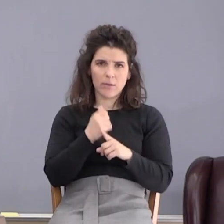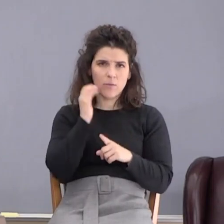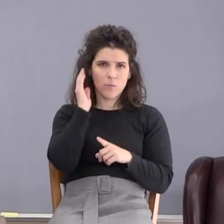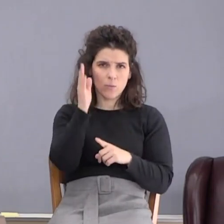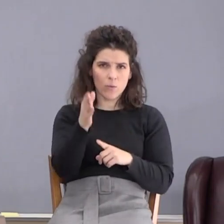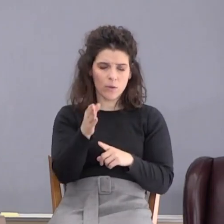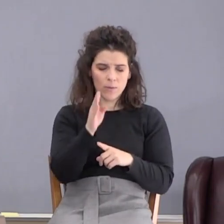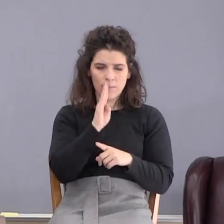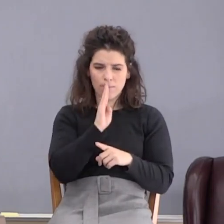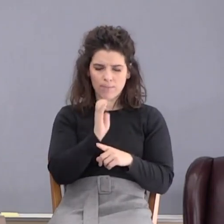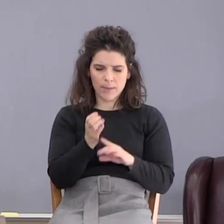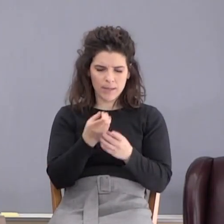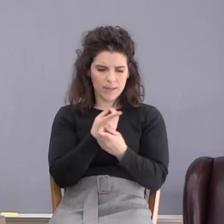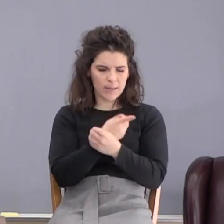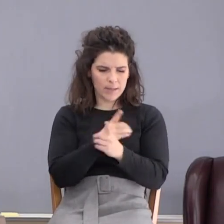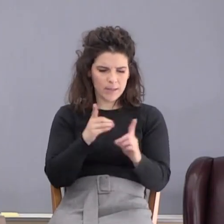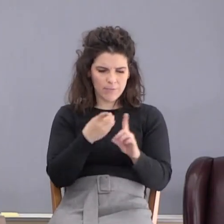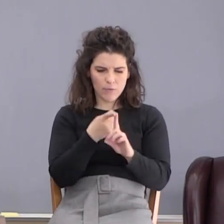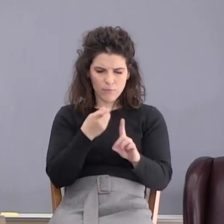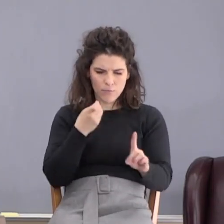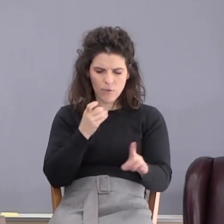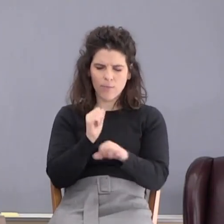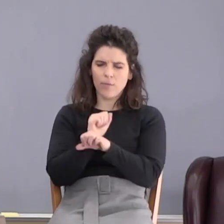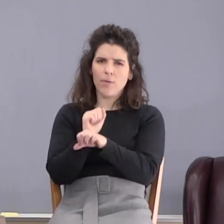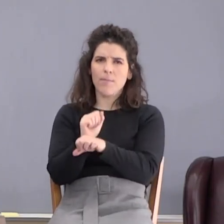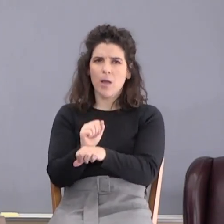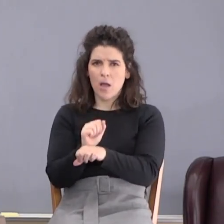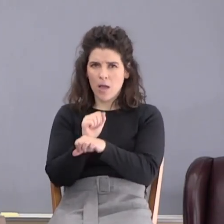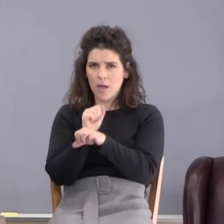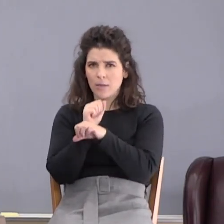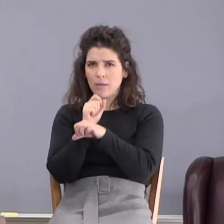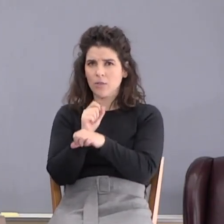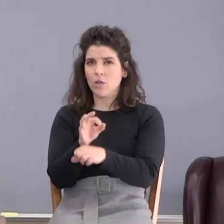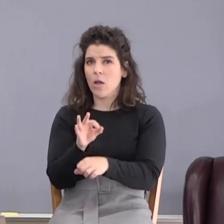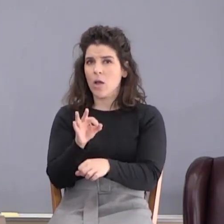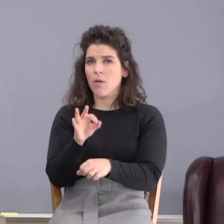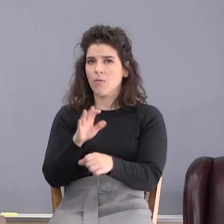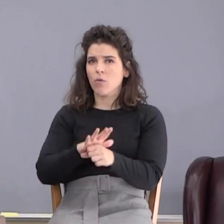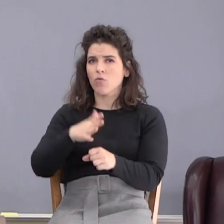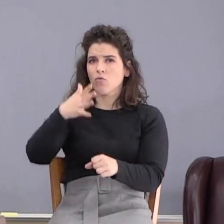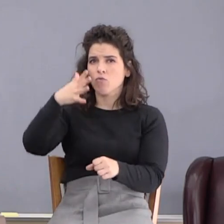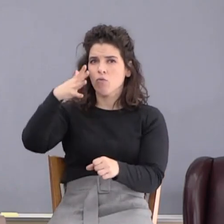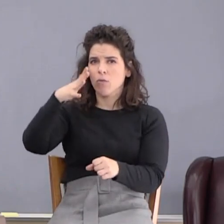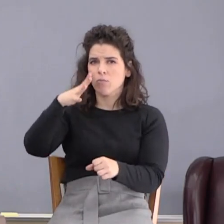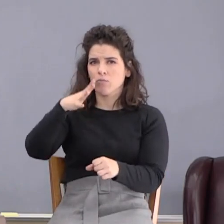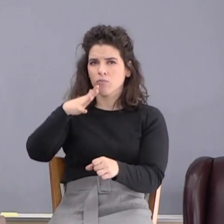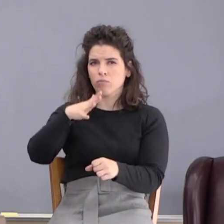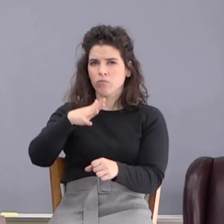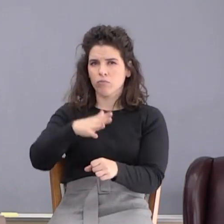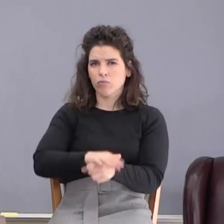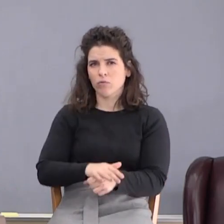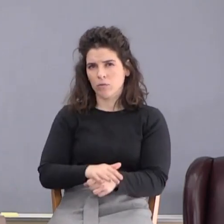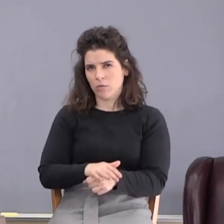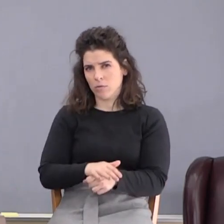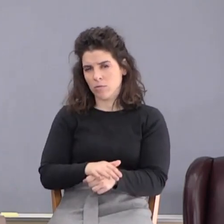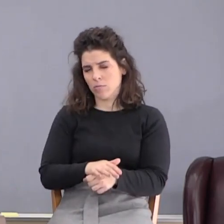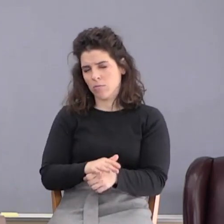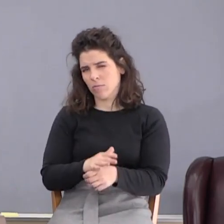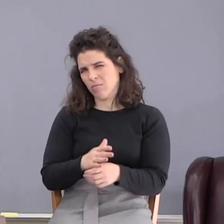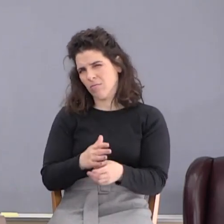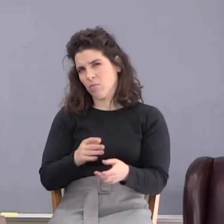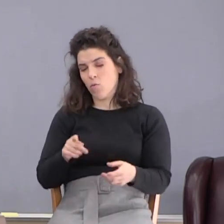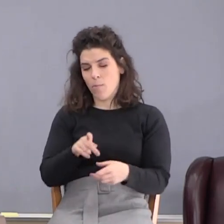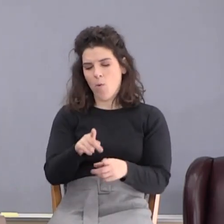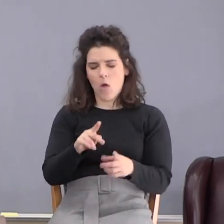be delivered from the bondage of, there's that word, corruption. So Paul, when he begins